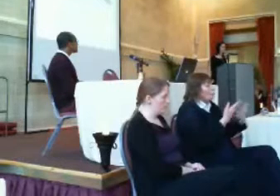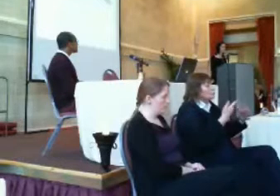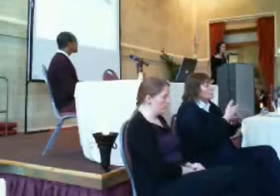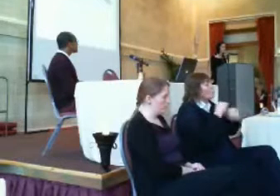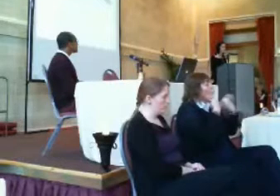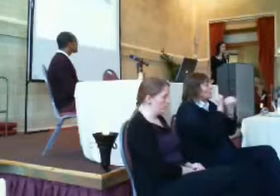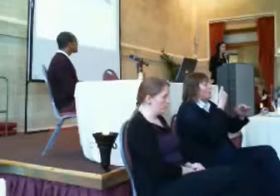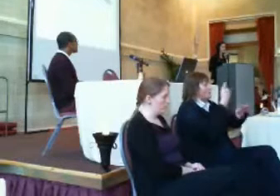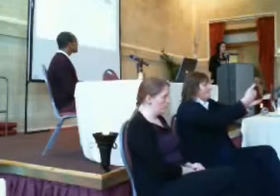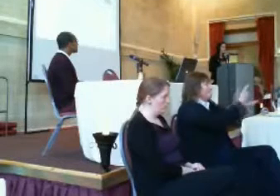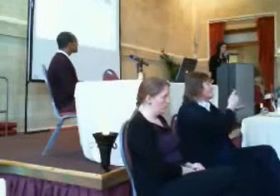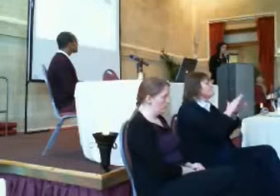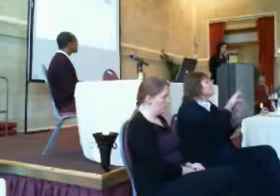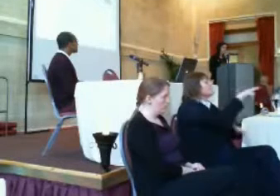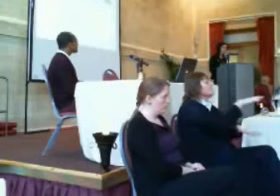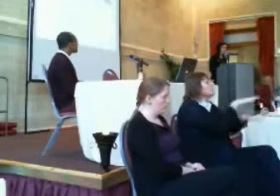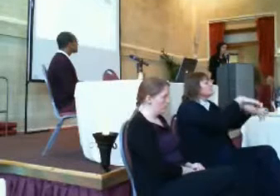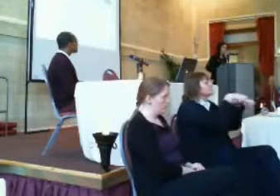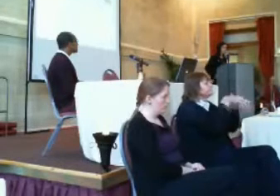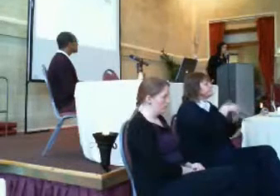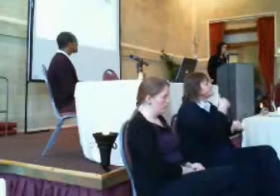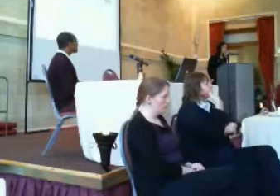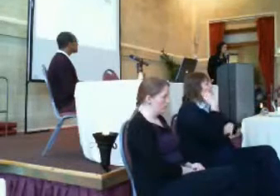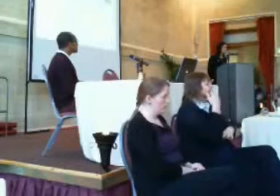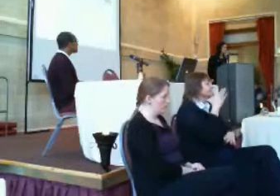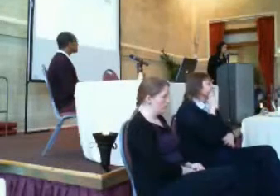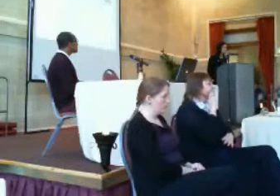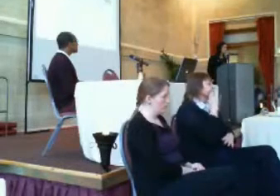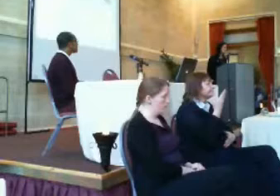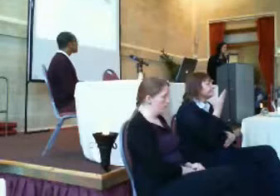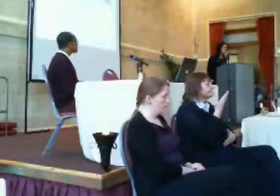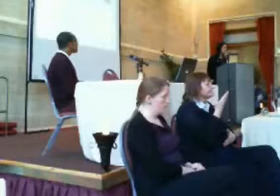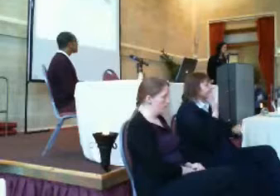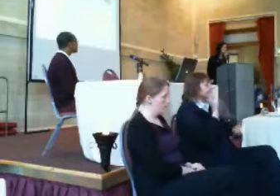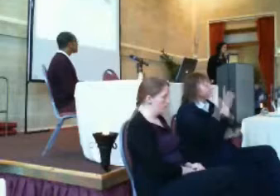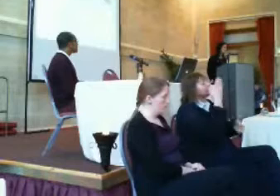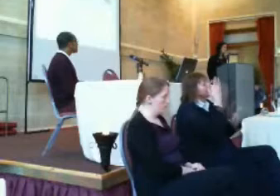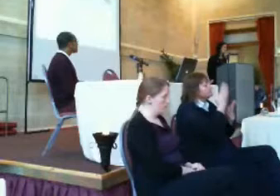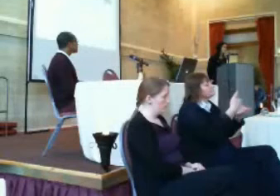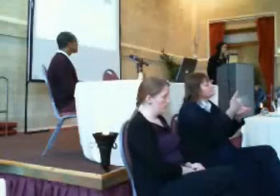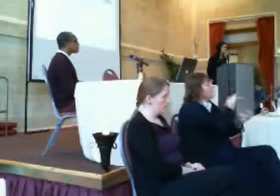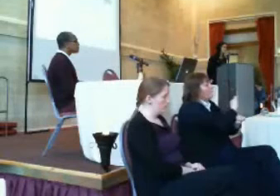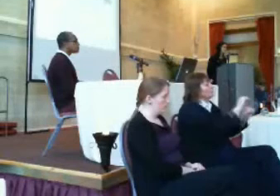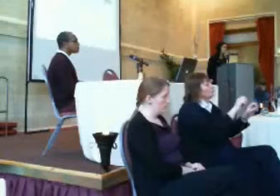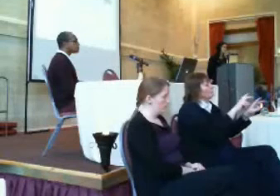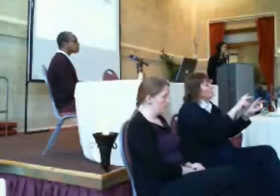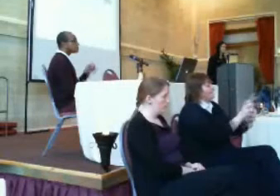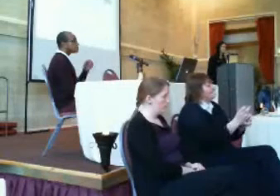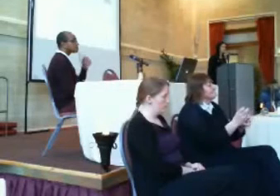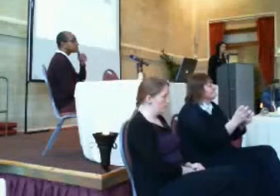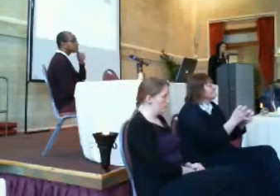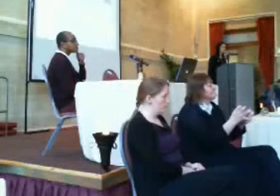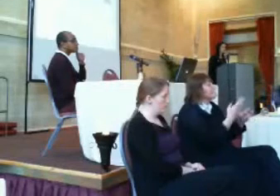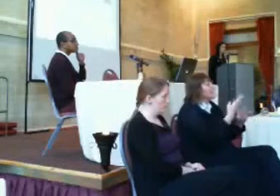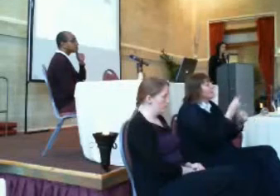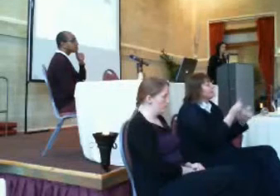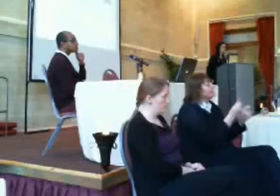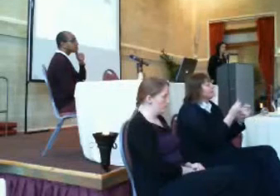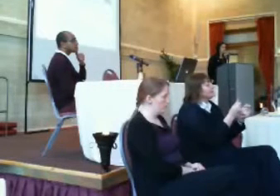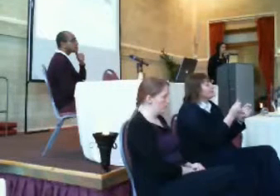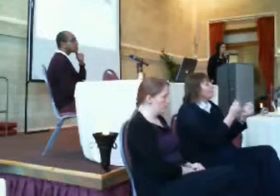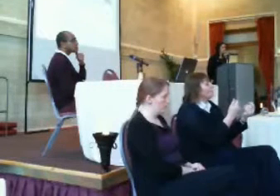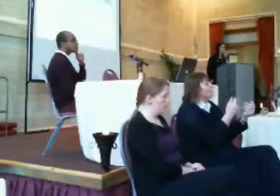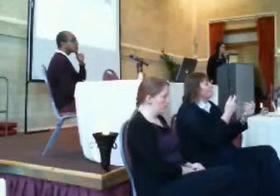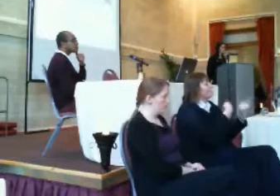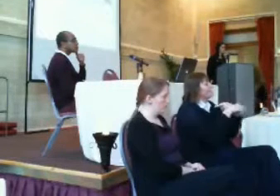you're not just going to be sitting listening to people, you're actually going to be looking at some of the themes and some of the strengths in